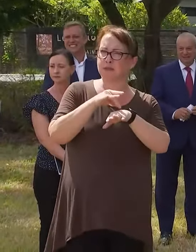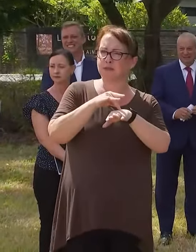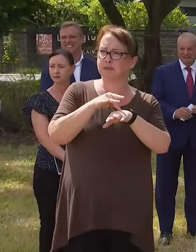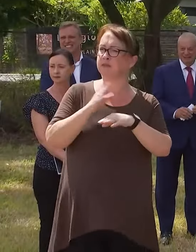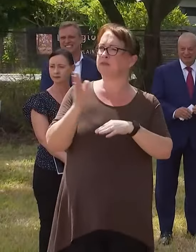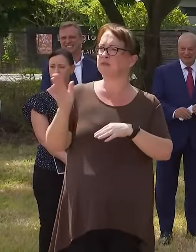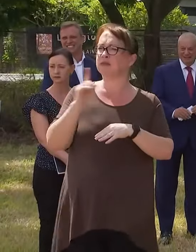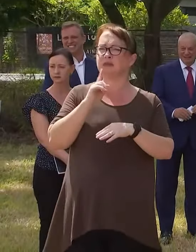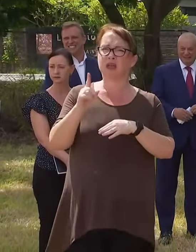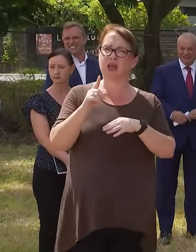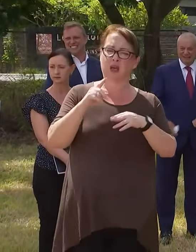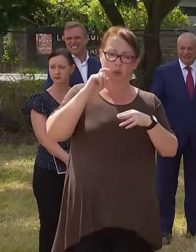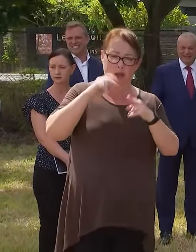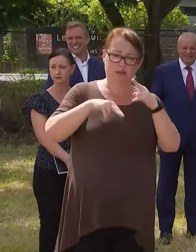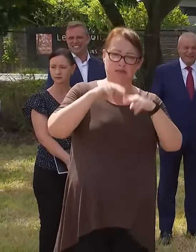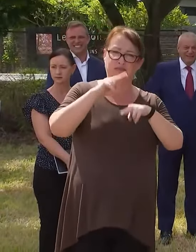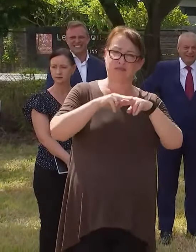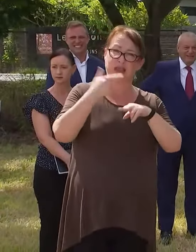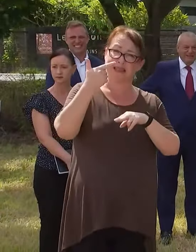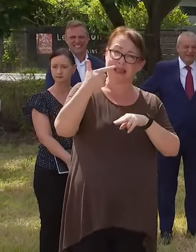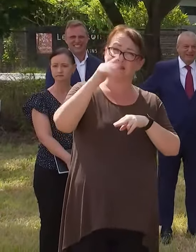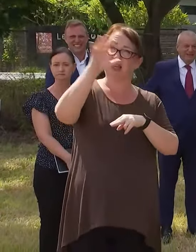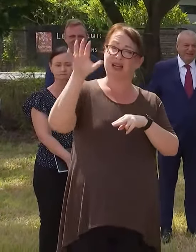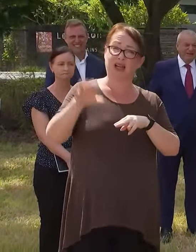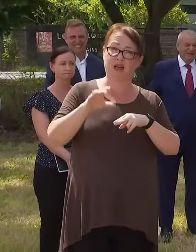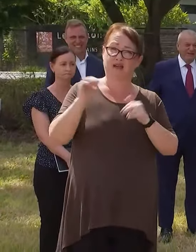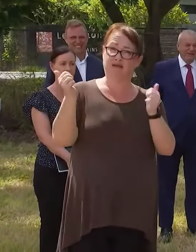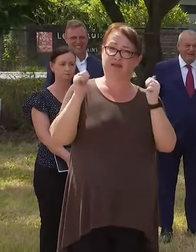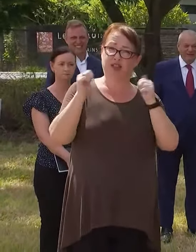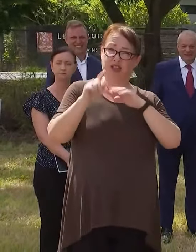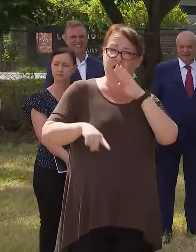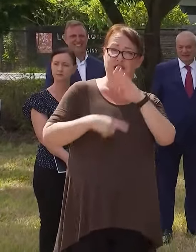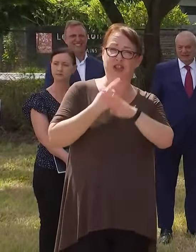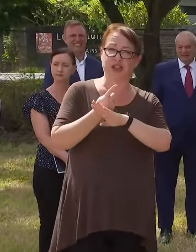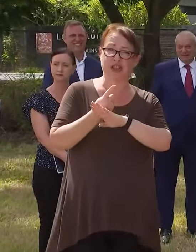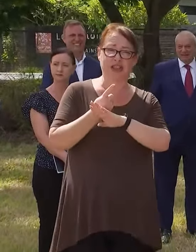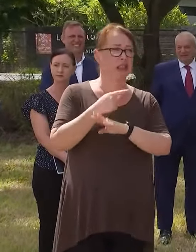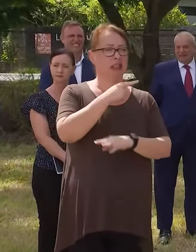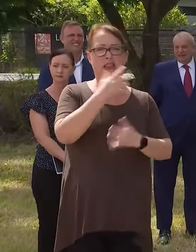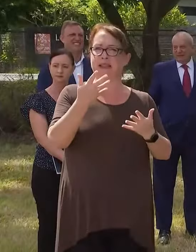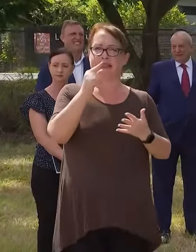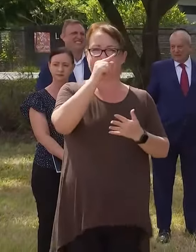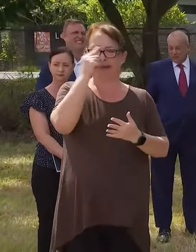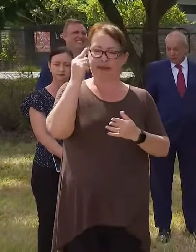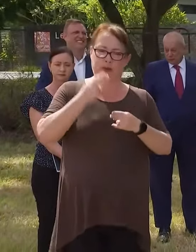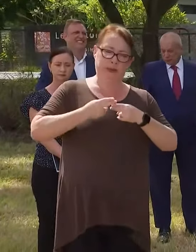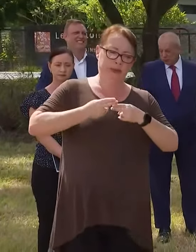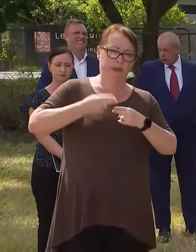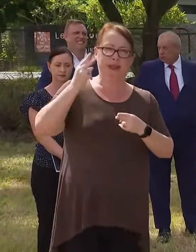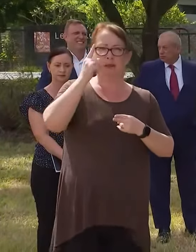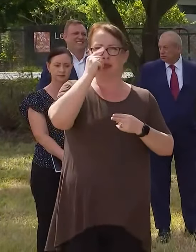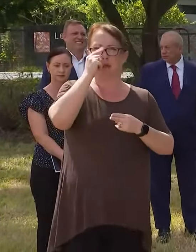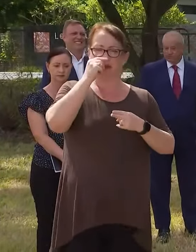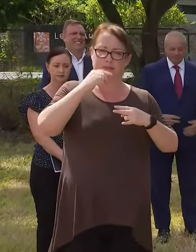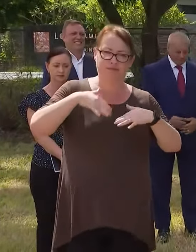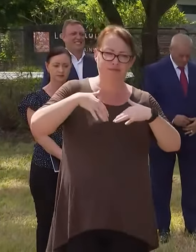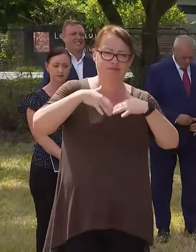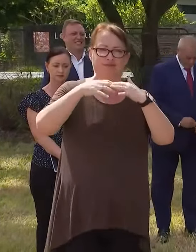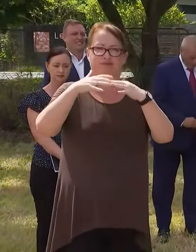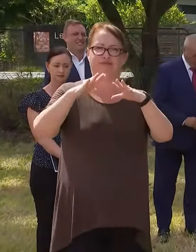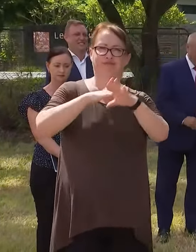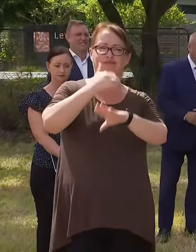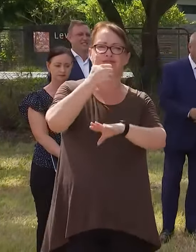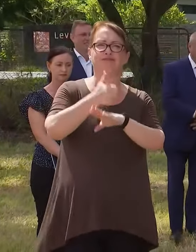construction be completed on all seven next year? We're aiming as quickly as possible to get these up and running. So I think